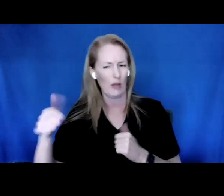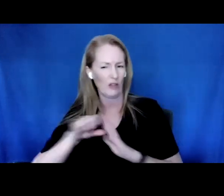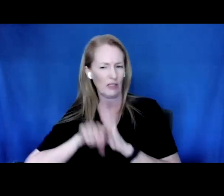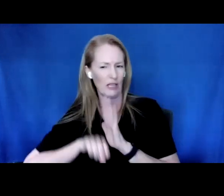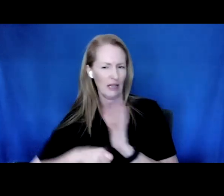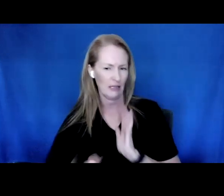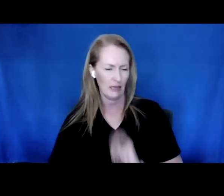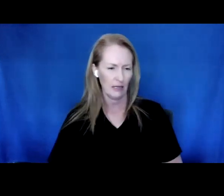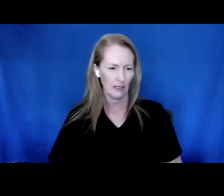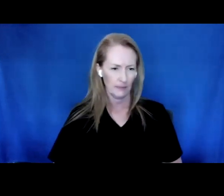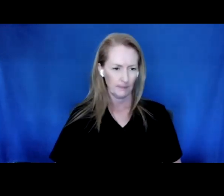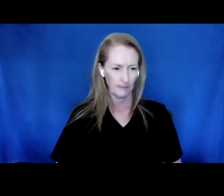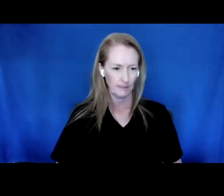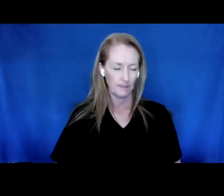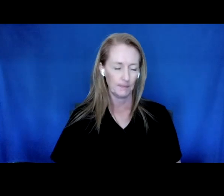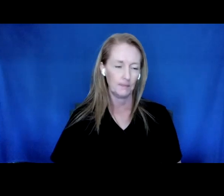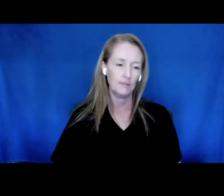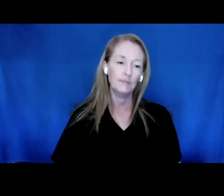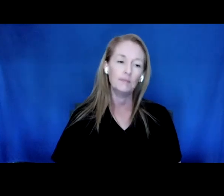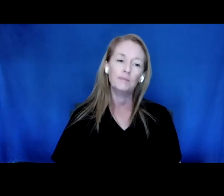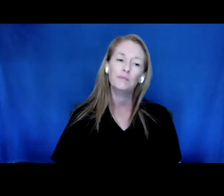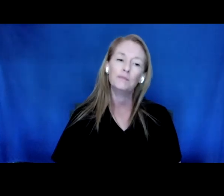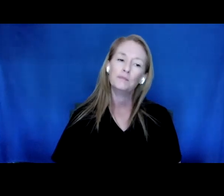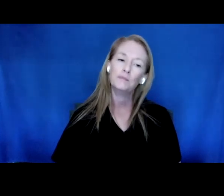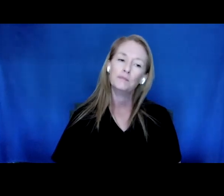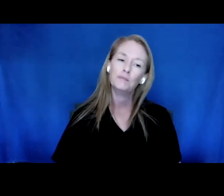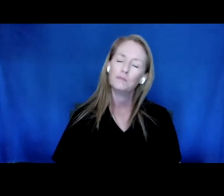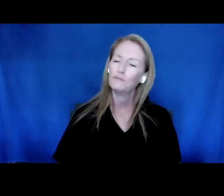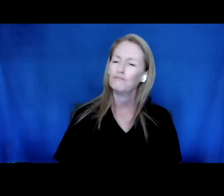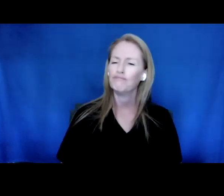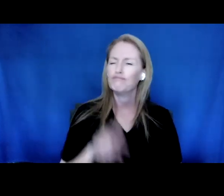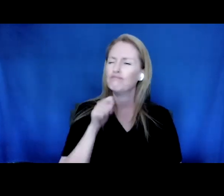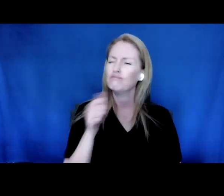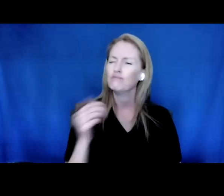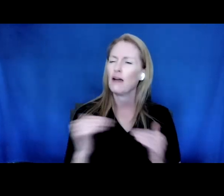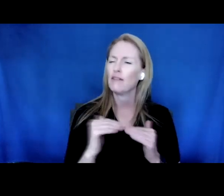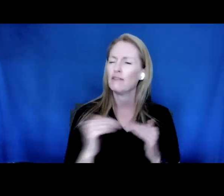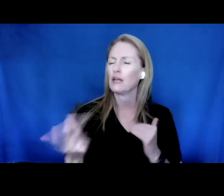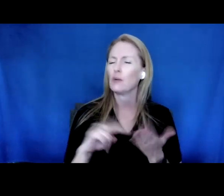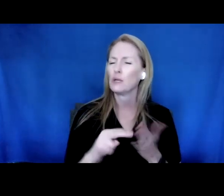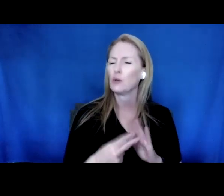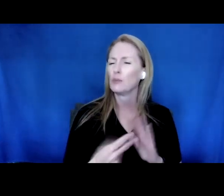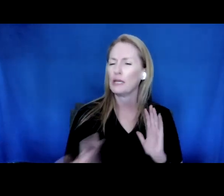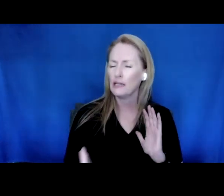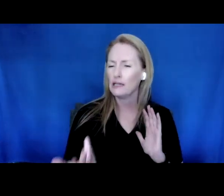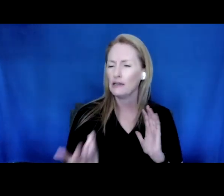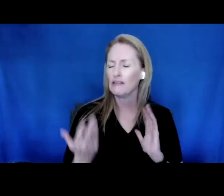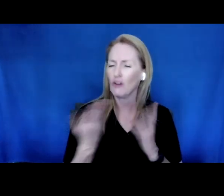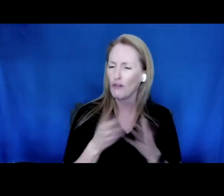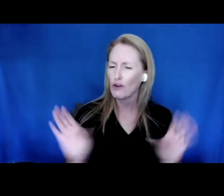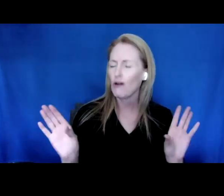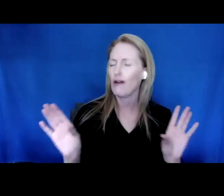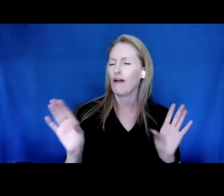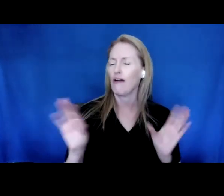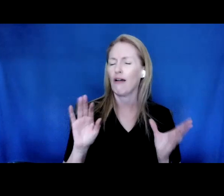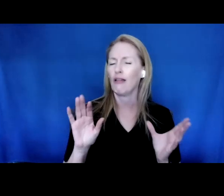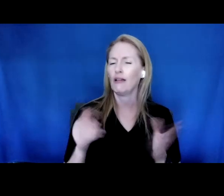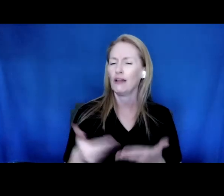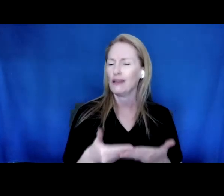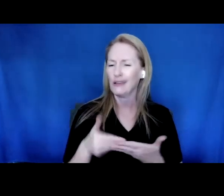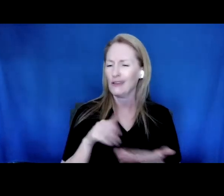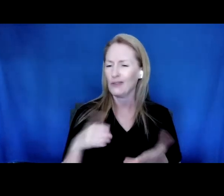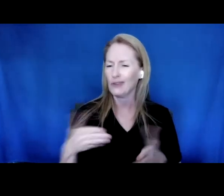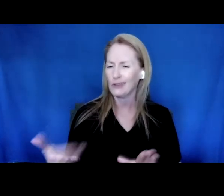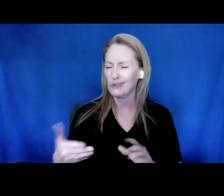Unfair in what regard? The overall infant mortality rates, or what? I think they're asking